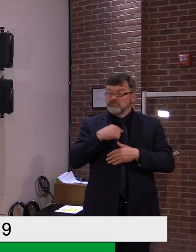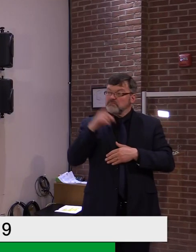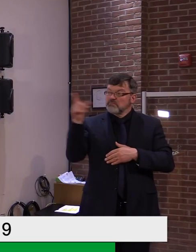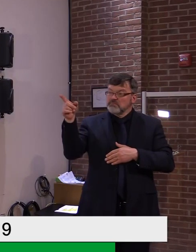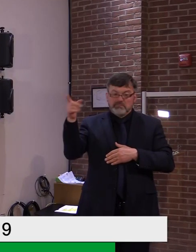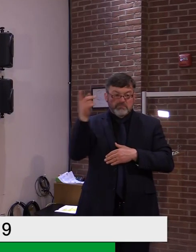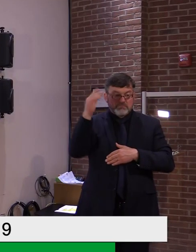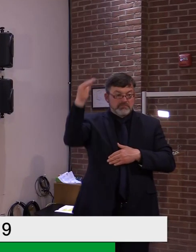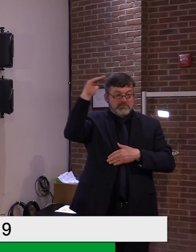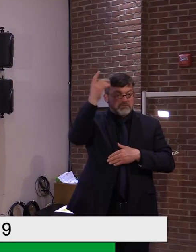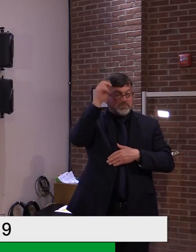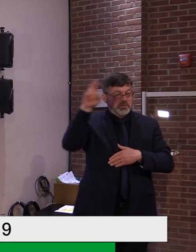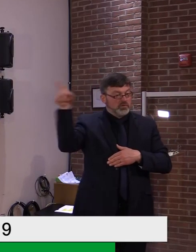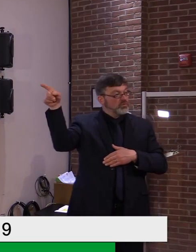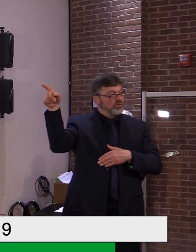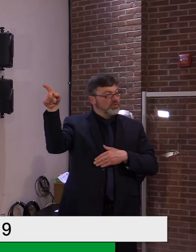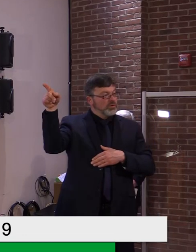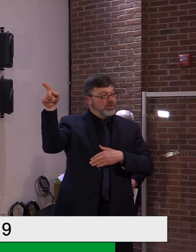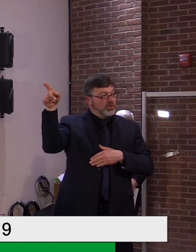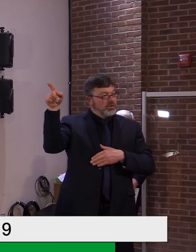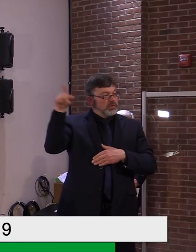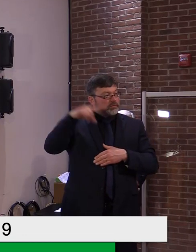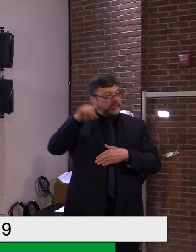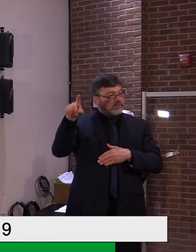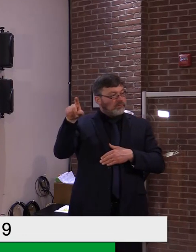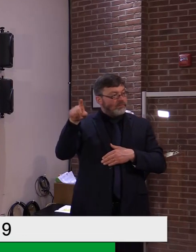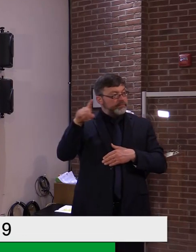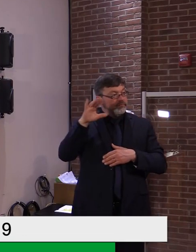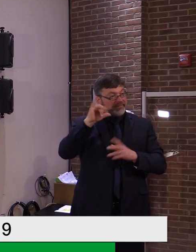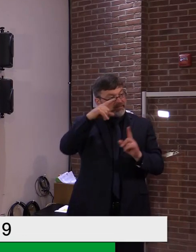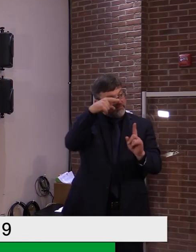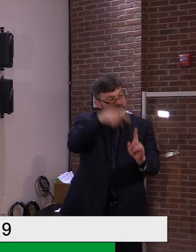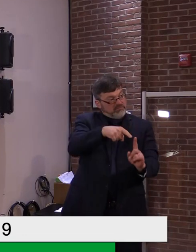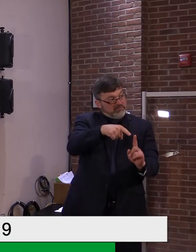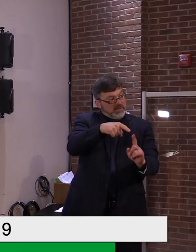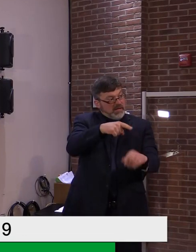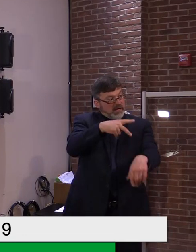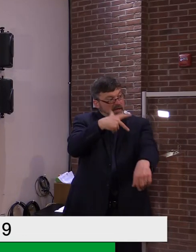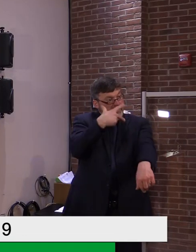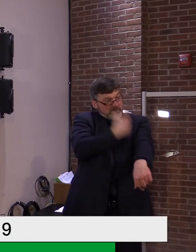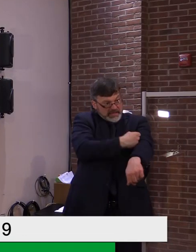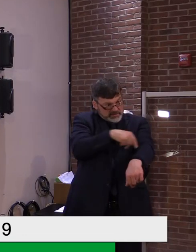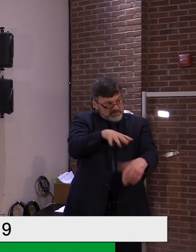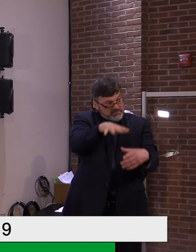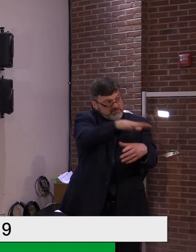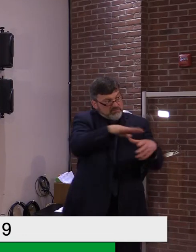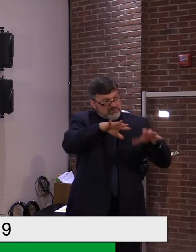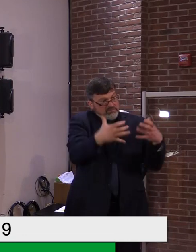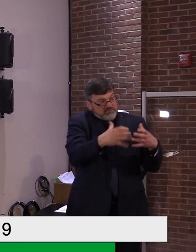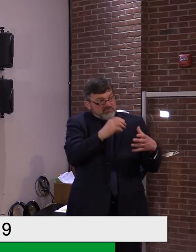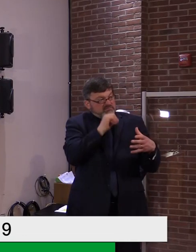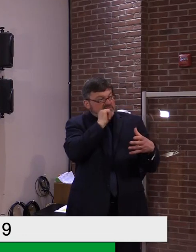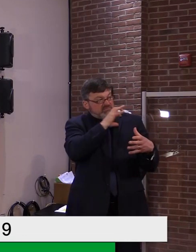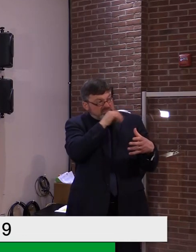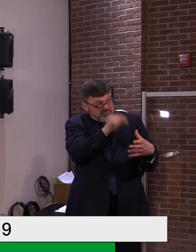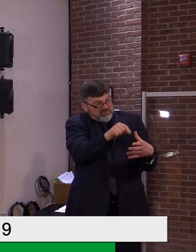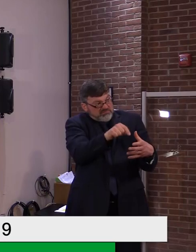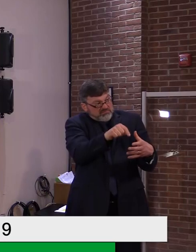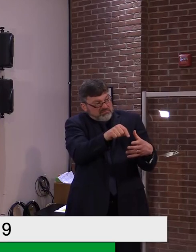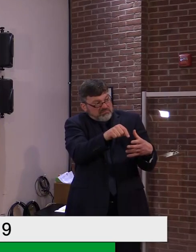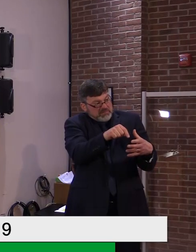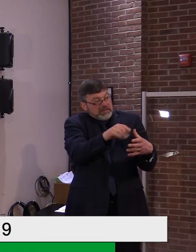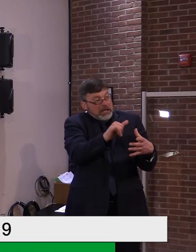be the level of vaccination among the vulnerable populations, as well as recognizing that